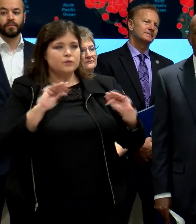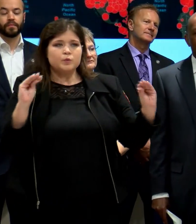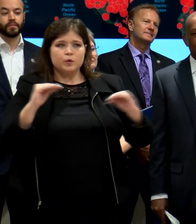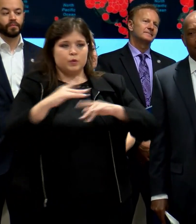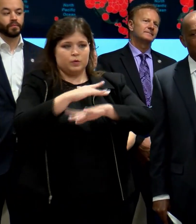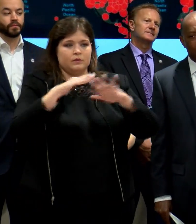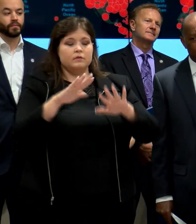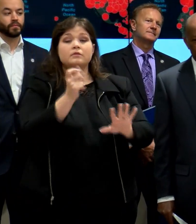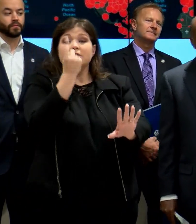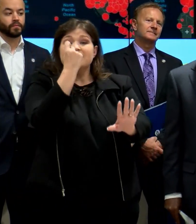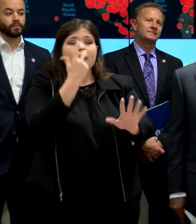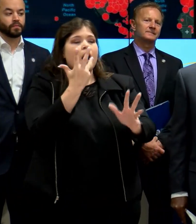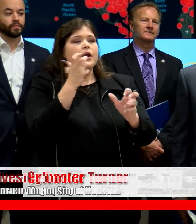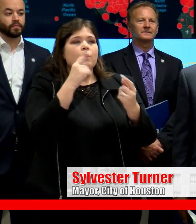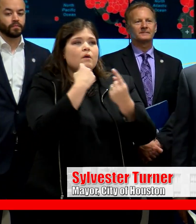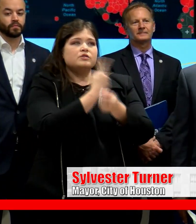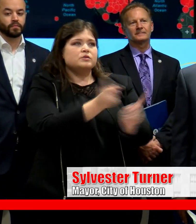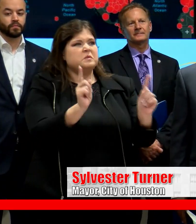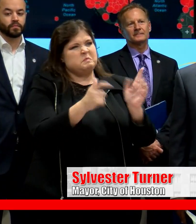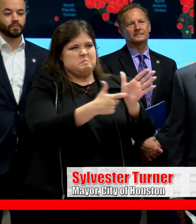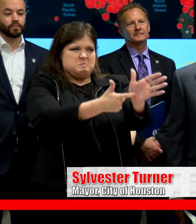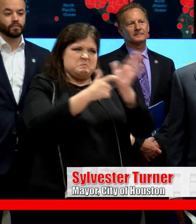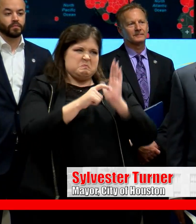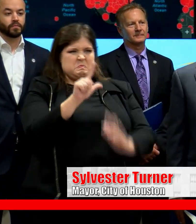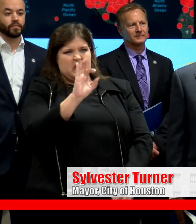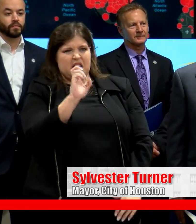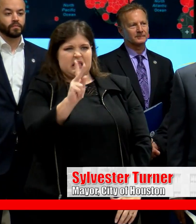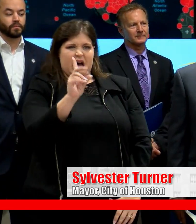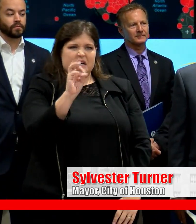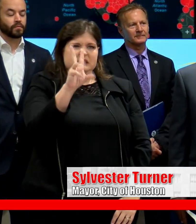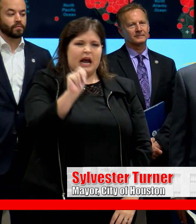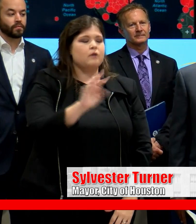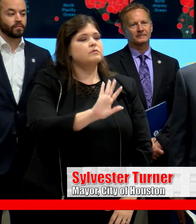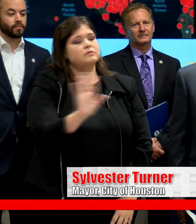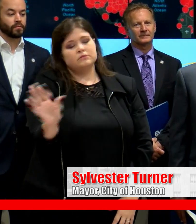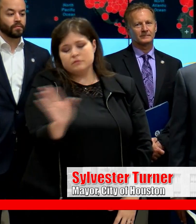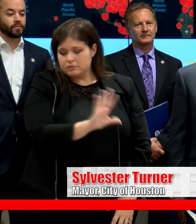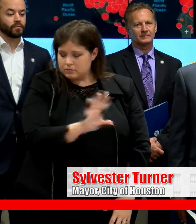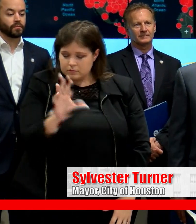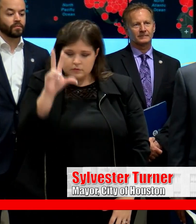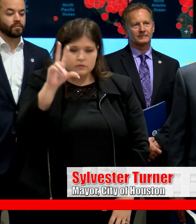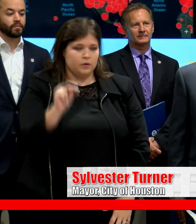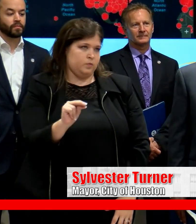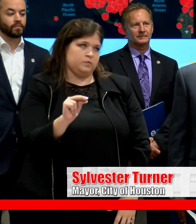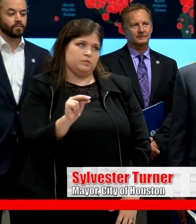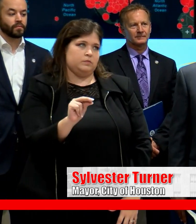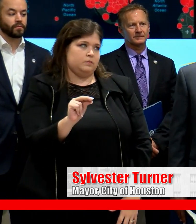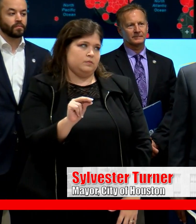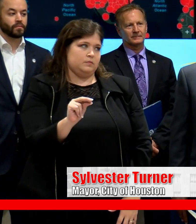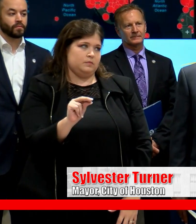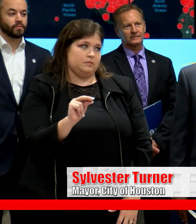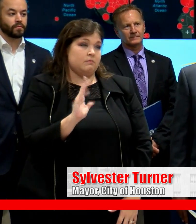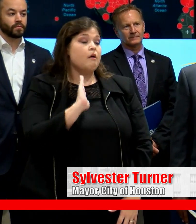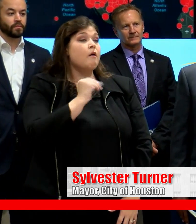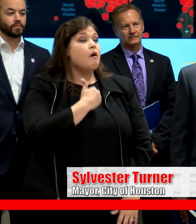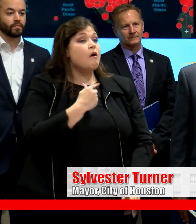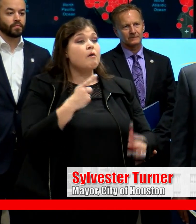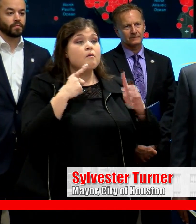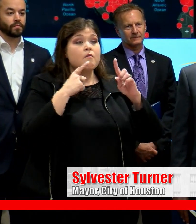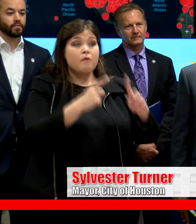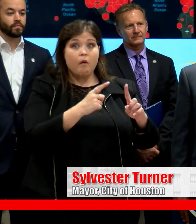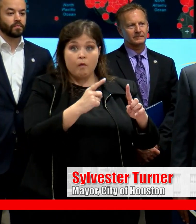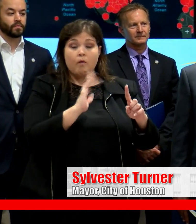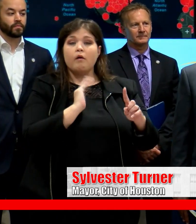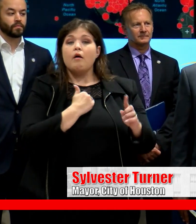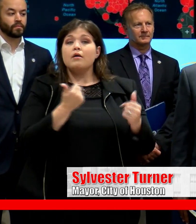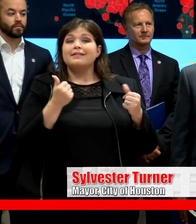not a lockdown. Okay, let me be very, very clear. This is not a lockdown. What we are attempting to do is